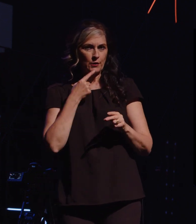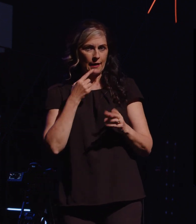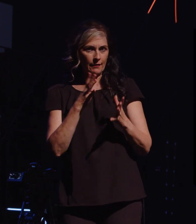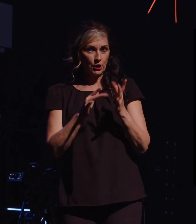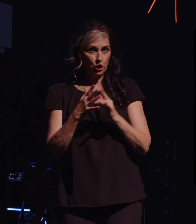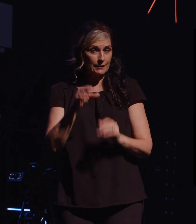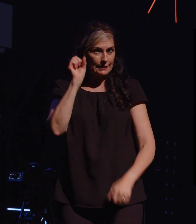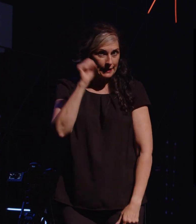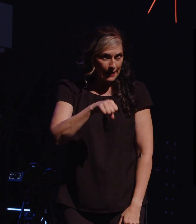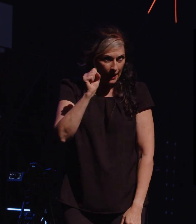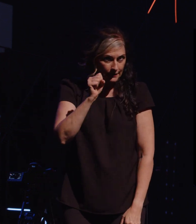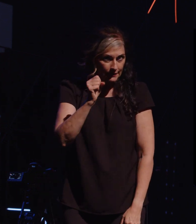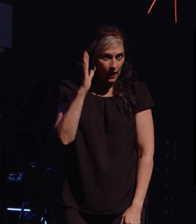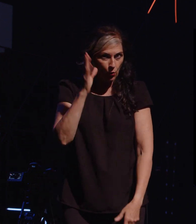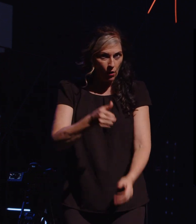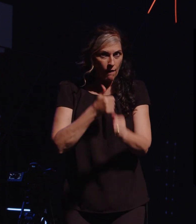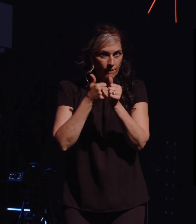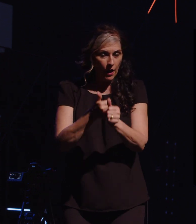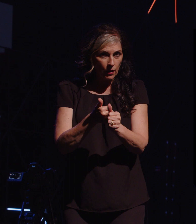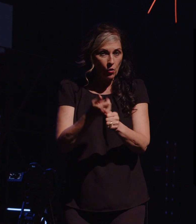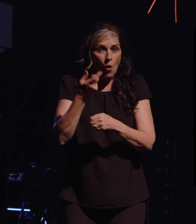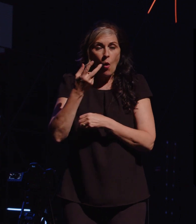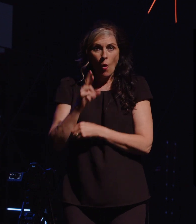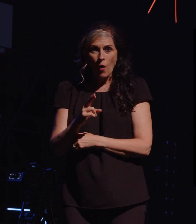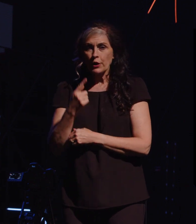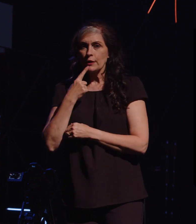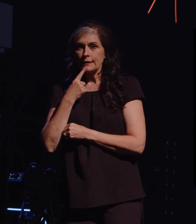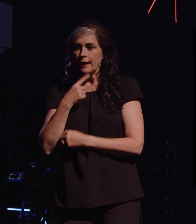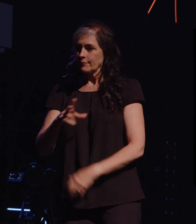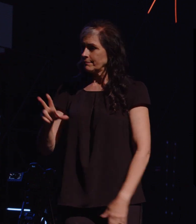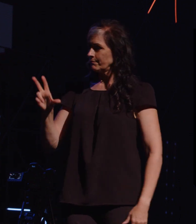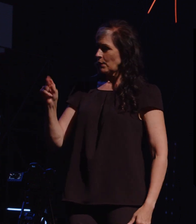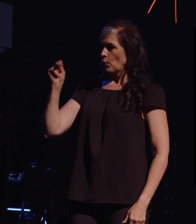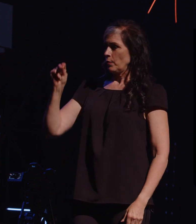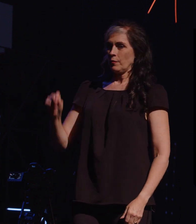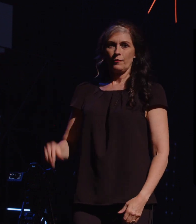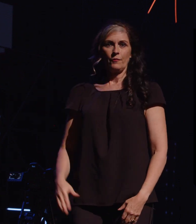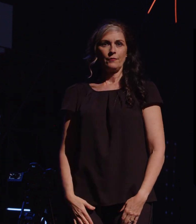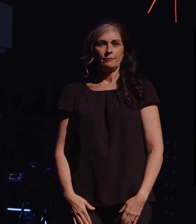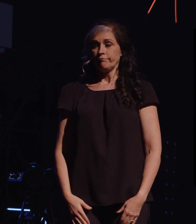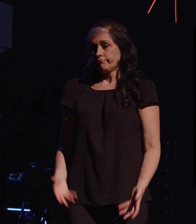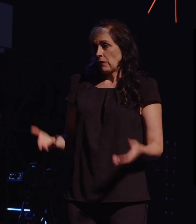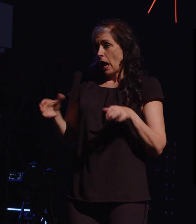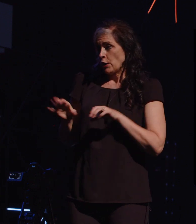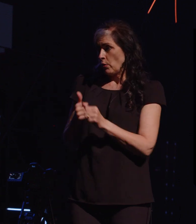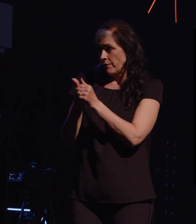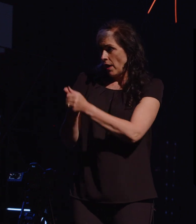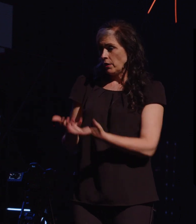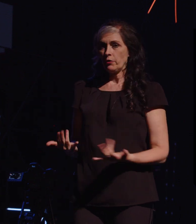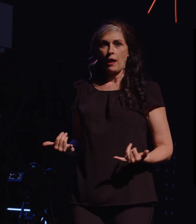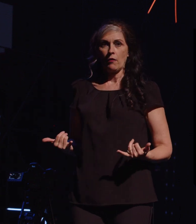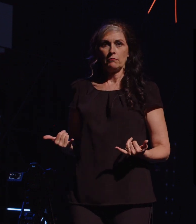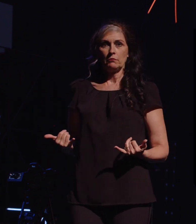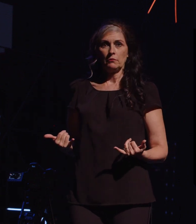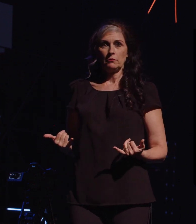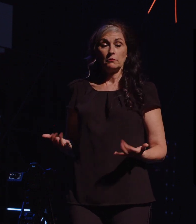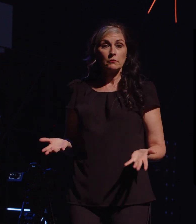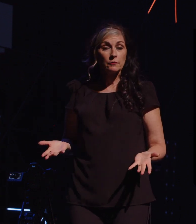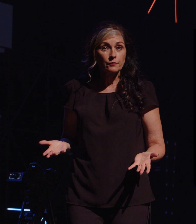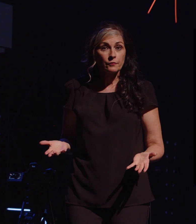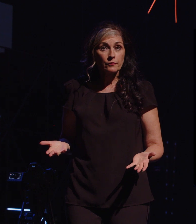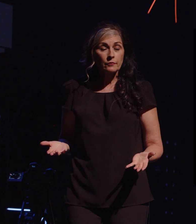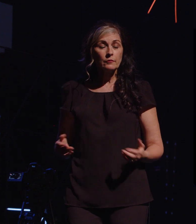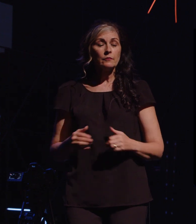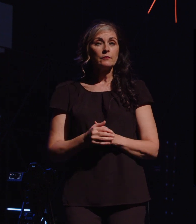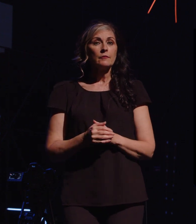Jesus, yes, I want to follow you right now, or you're telling Jesus, no, I don't want to follow you right now. And